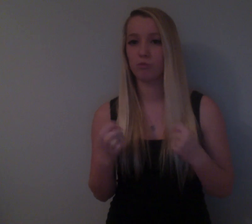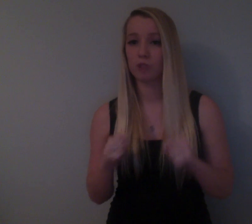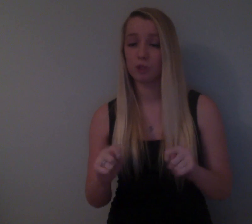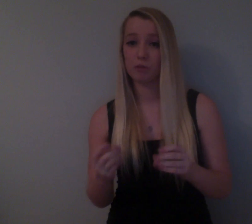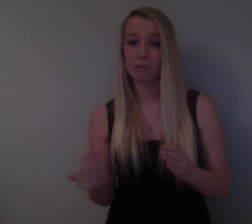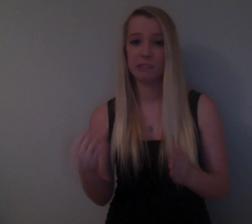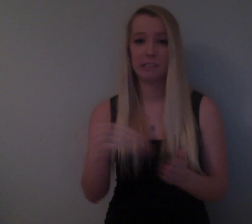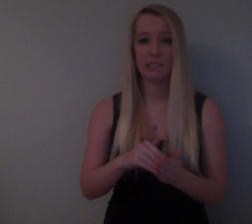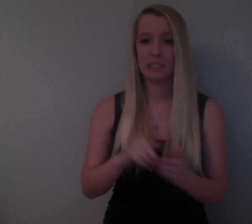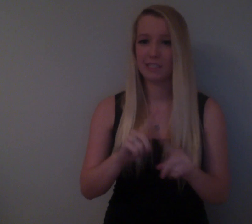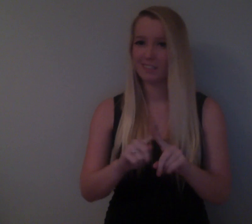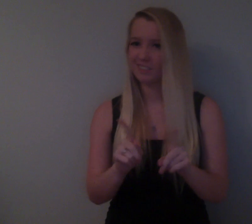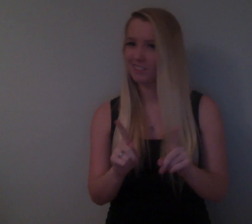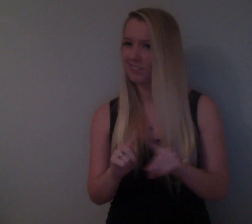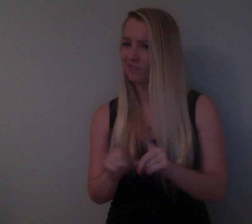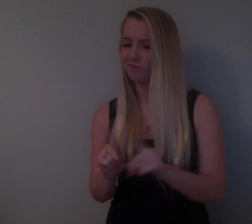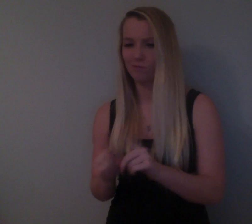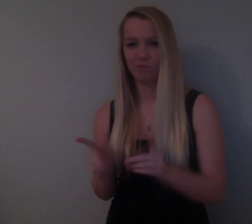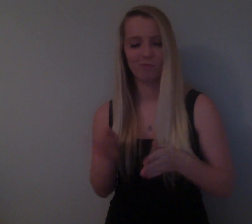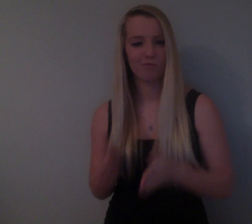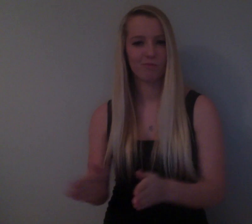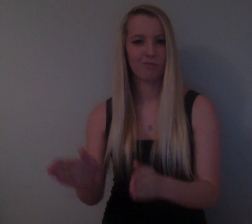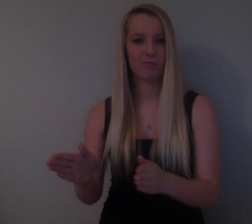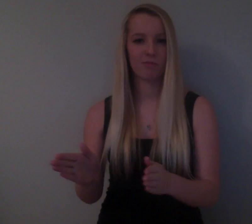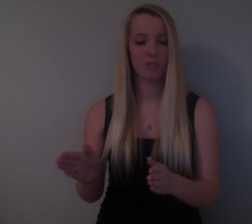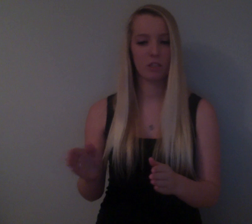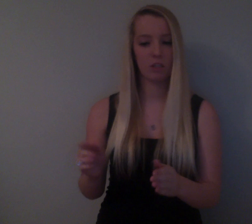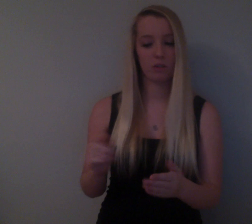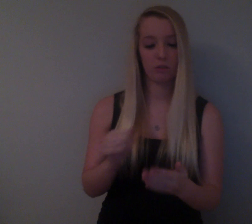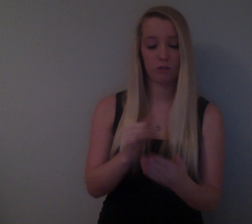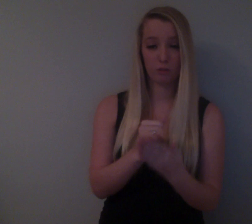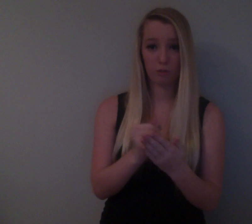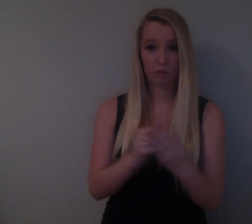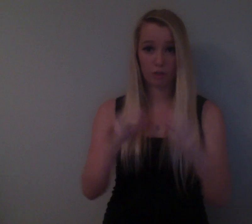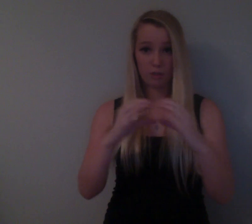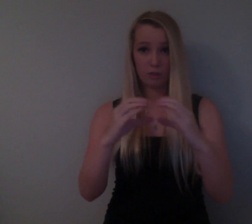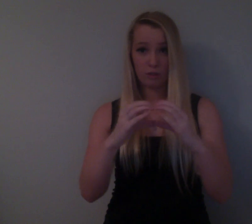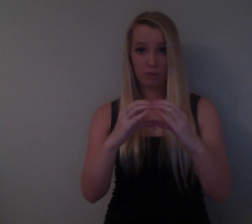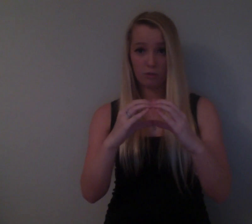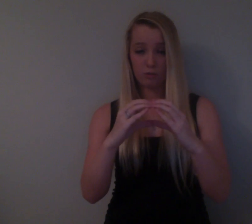problem right, you could draw the circles, or you could draw a number line like we did in this presentation.